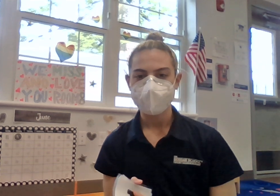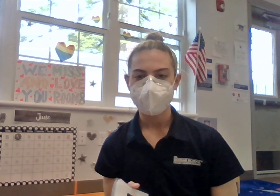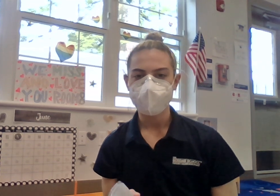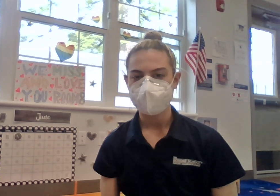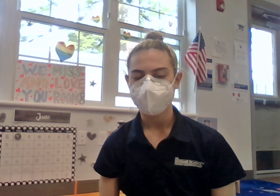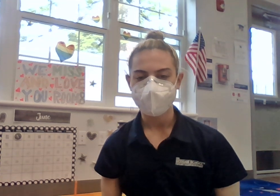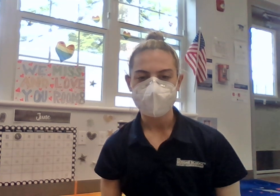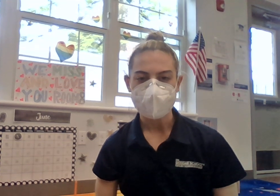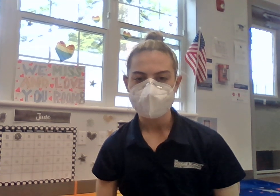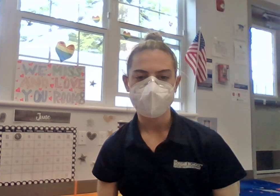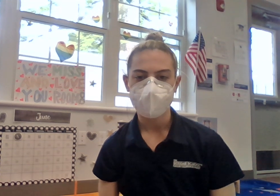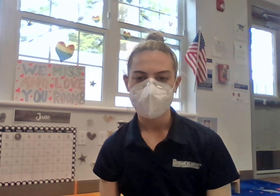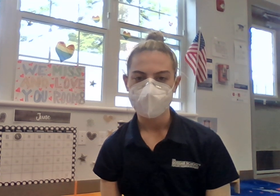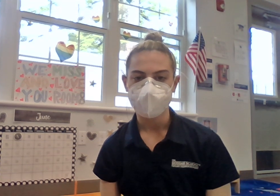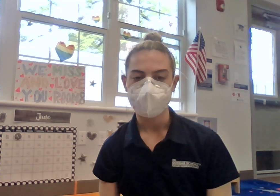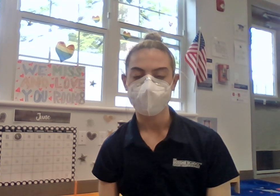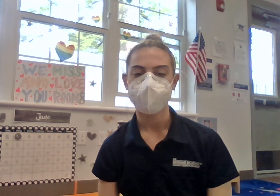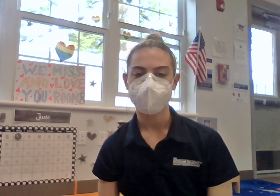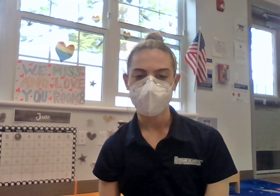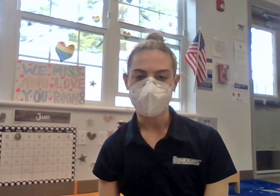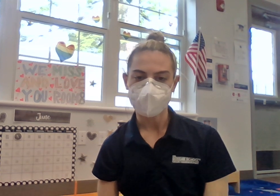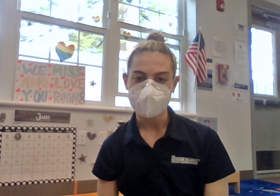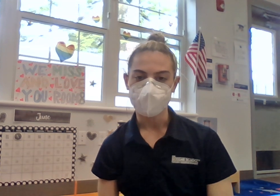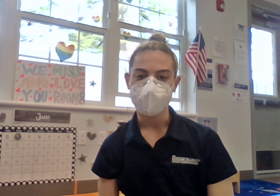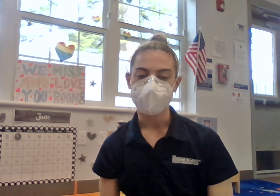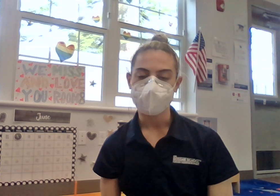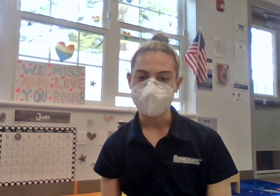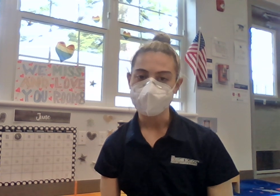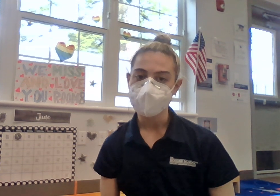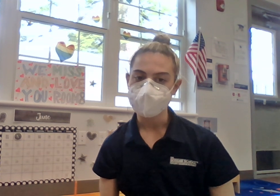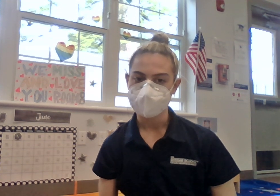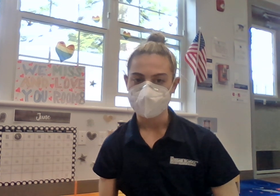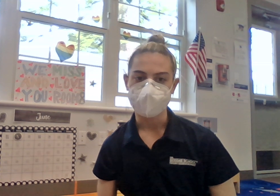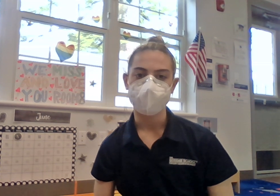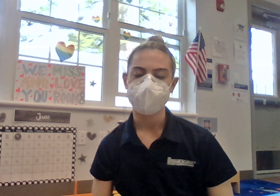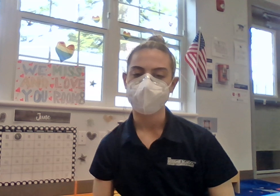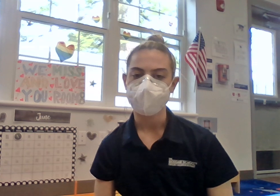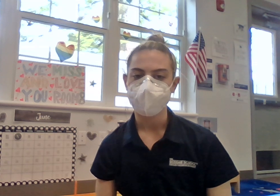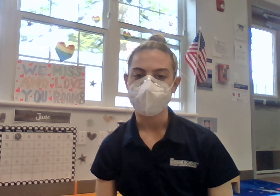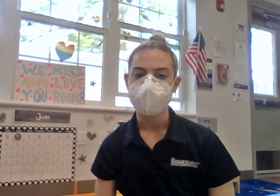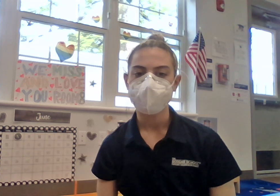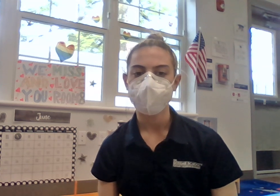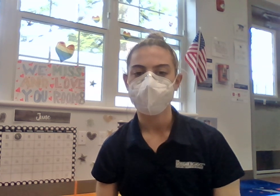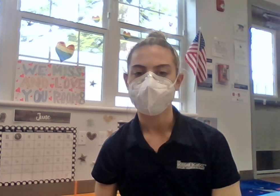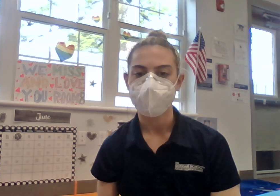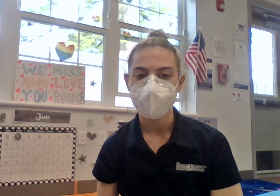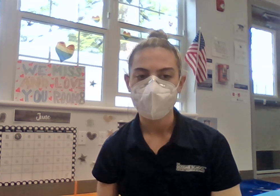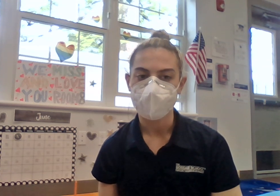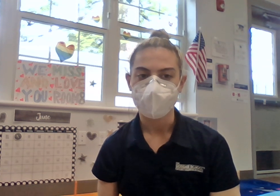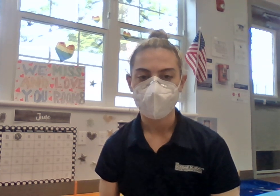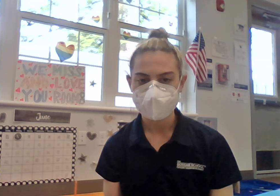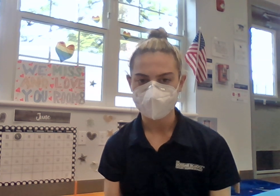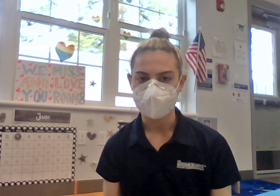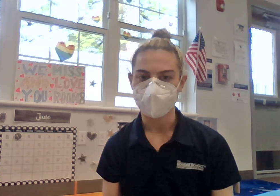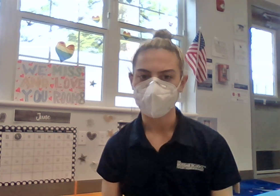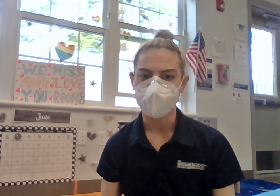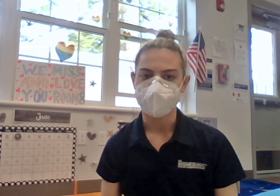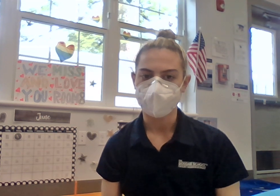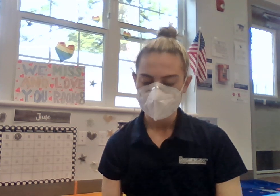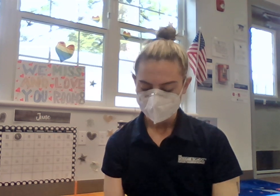Hi everyone, just like last week, we're going to do a little review of our letters in sign language, and we're going to do a little review or a quiz of them, we can call them,